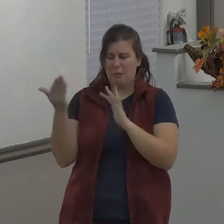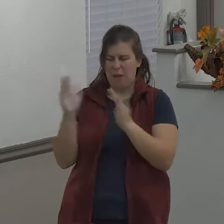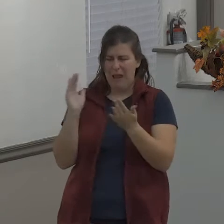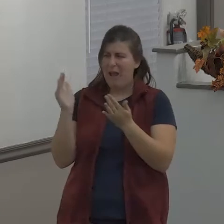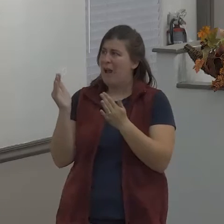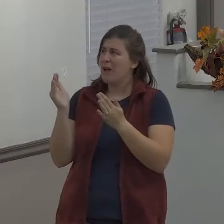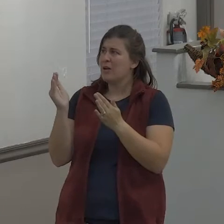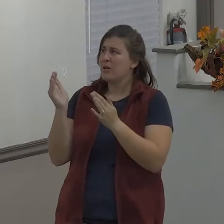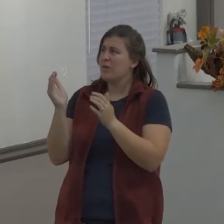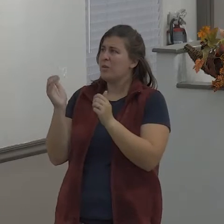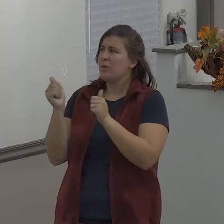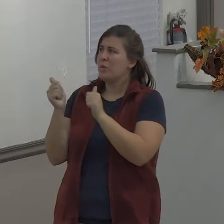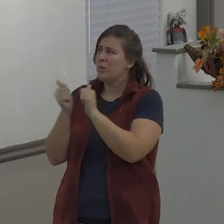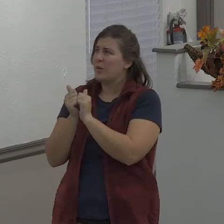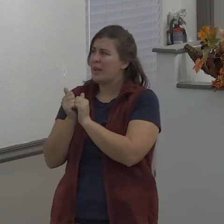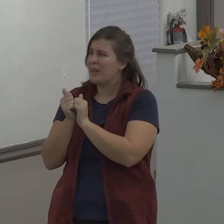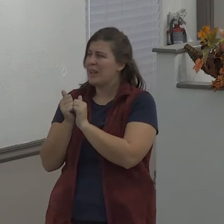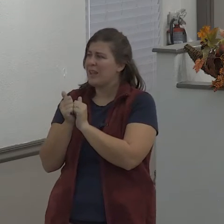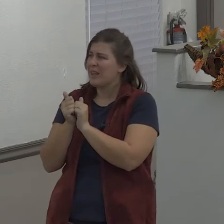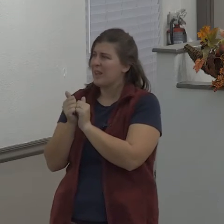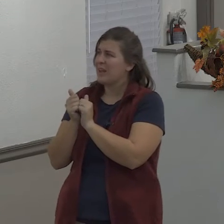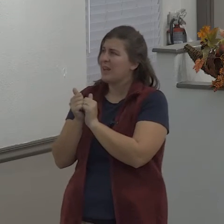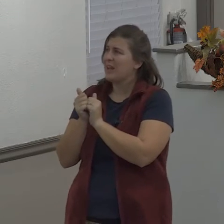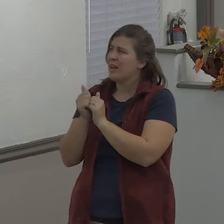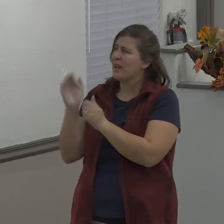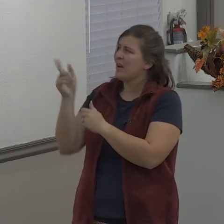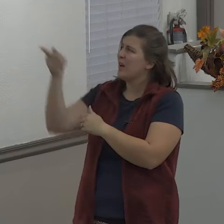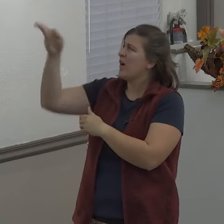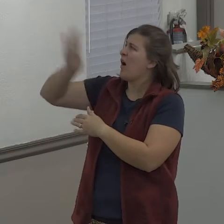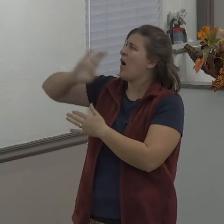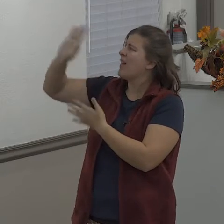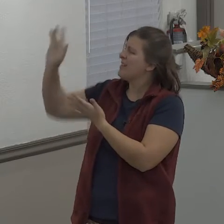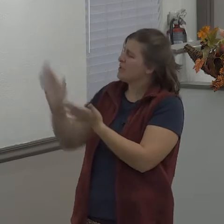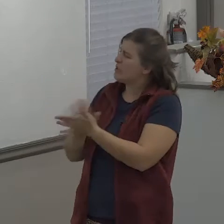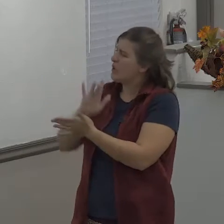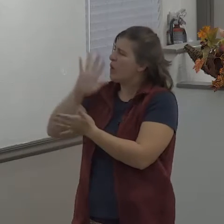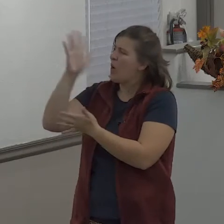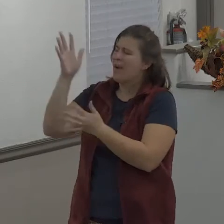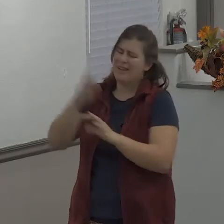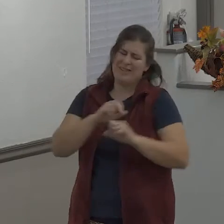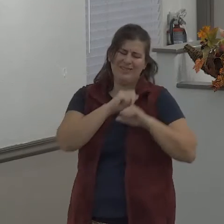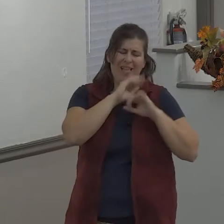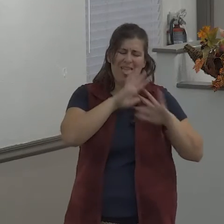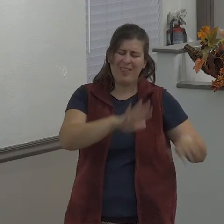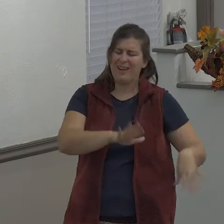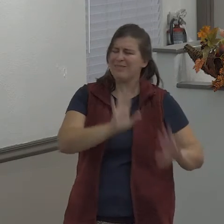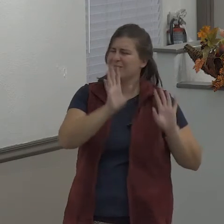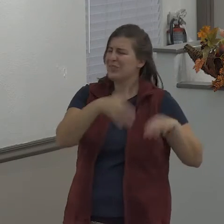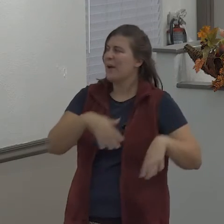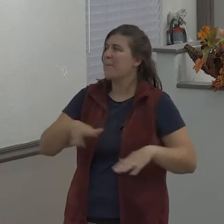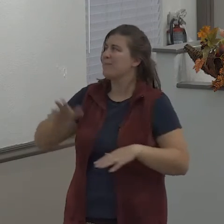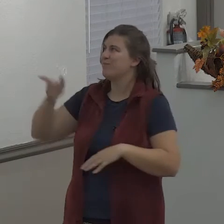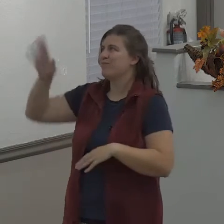when they're compared, just paraphrasing, when they're compared to the glory that shall be revealed in us.